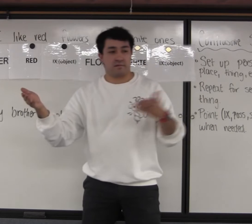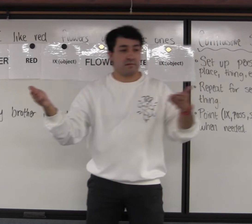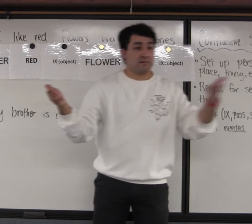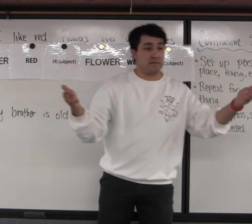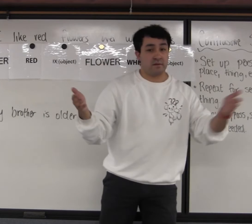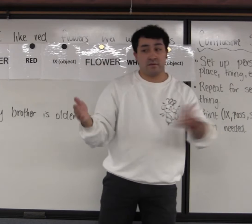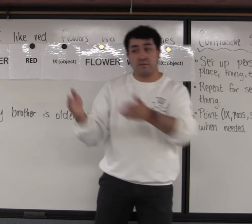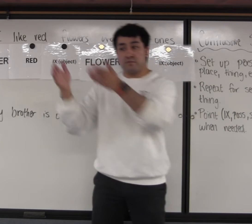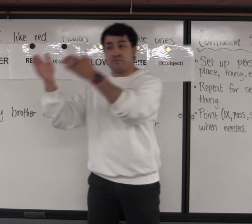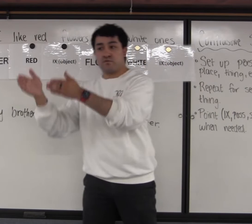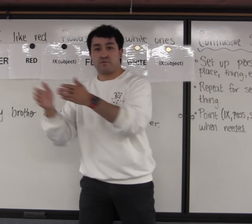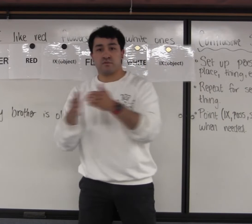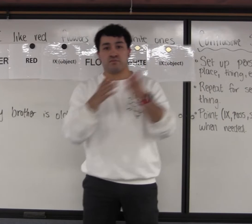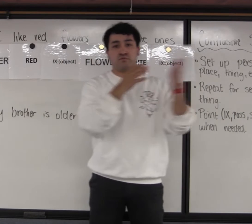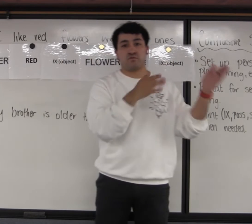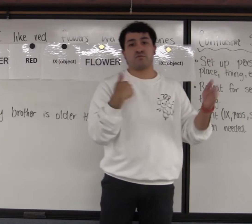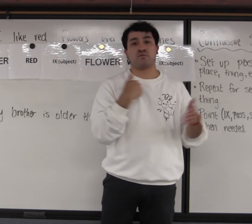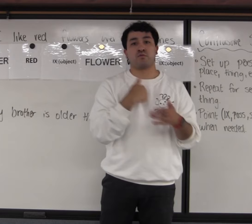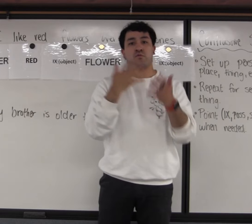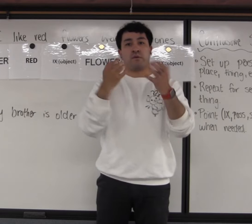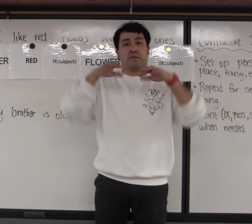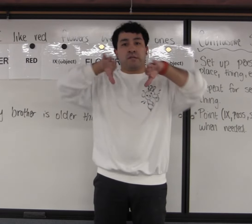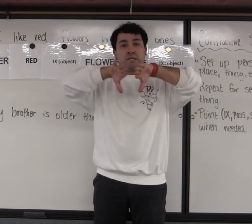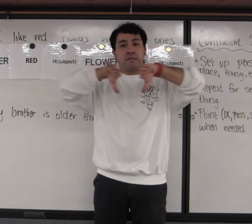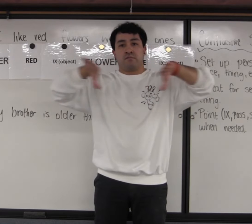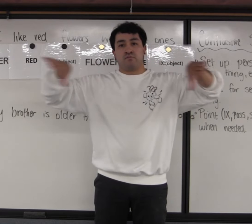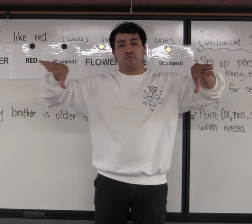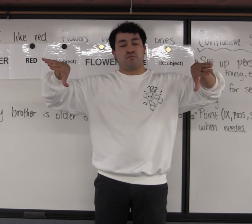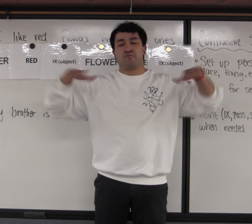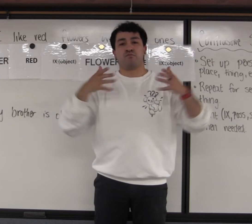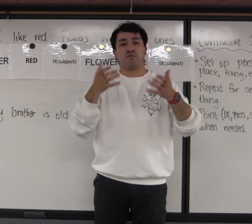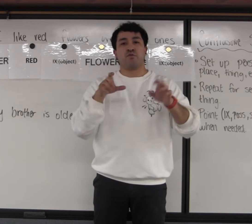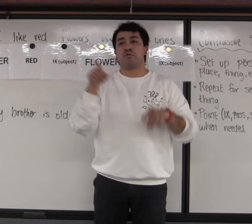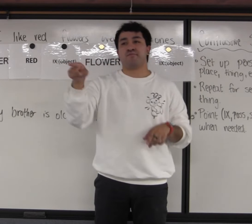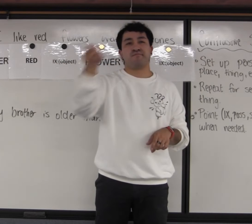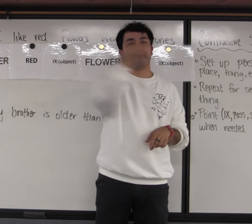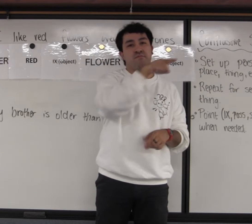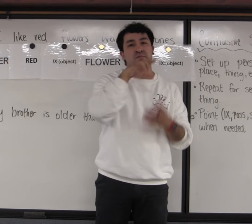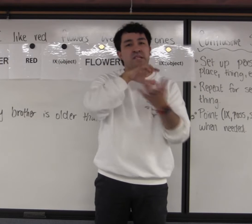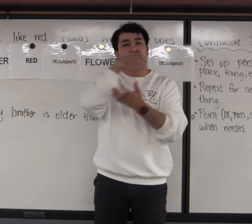Right? There's something over here, there's something over there. I'm also going to go ahead and move my body to help